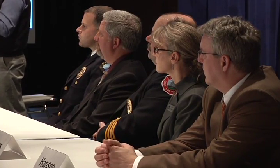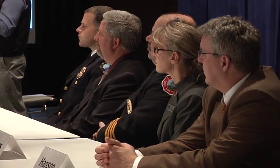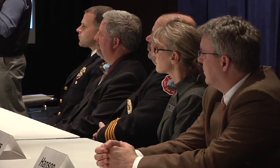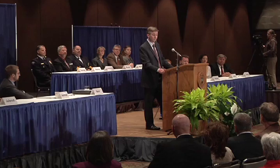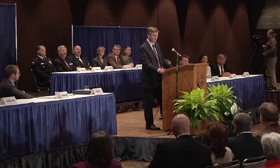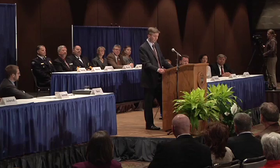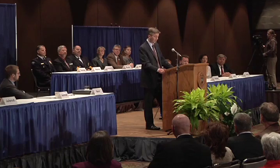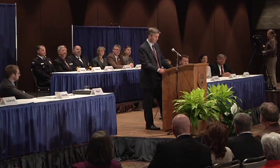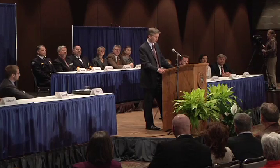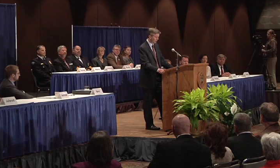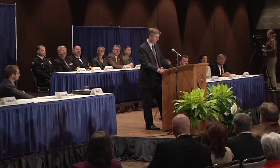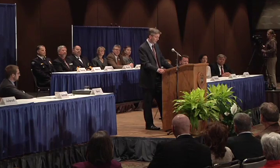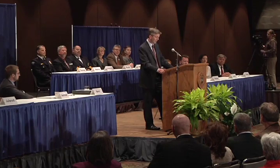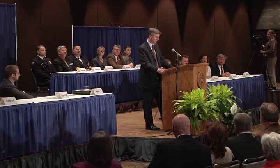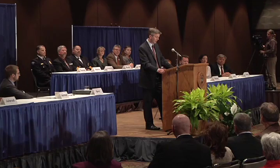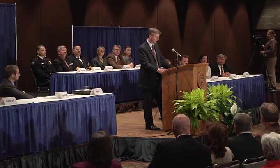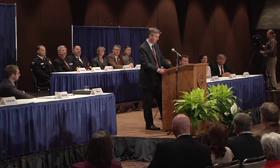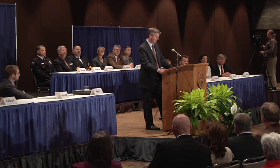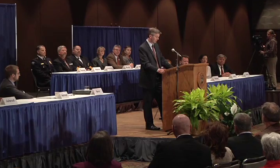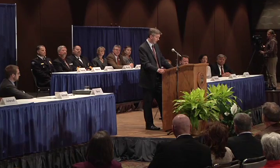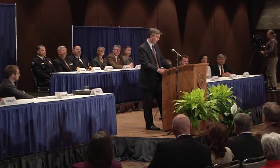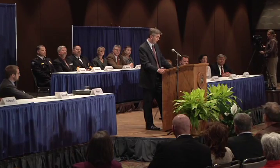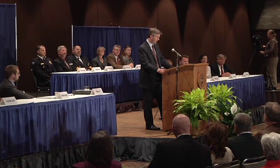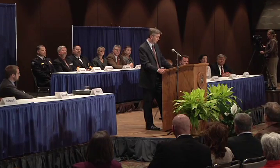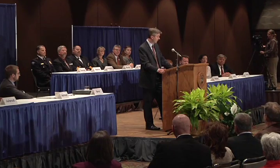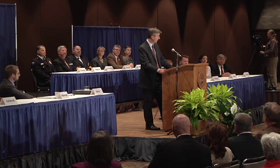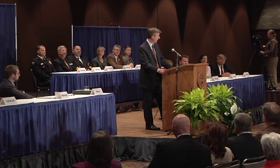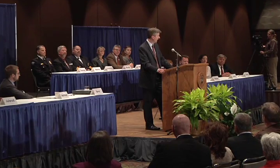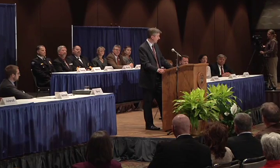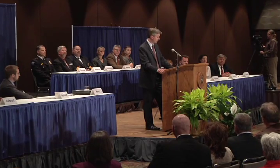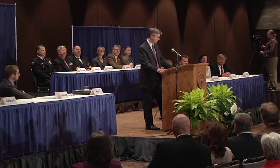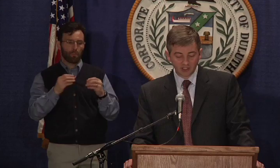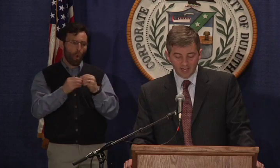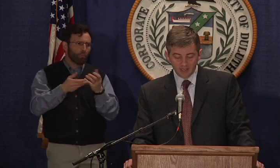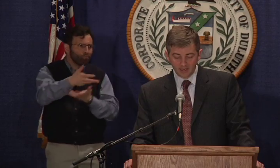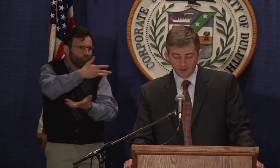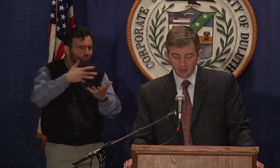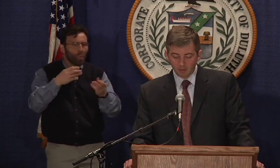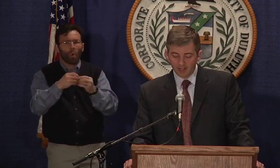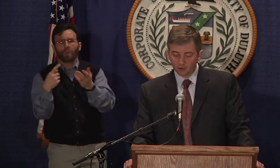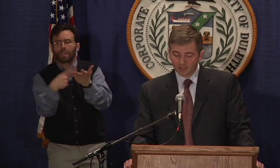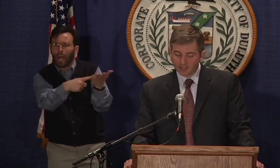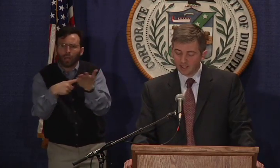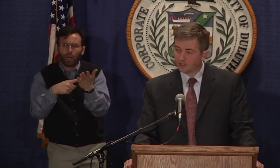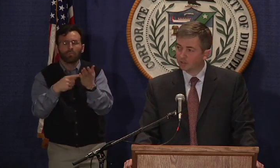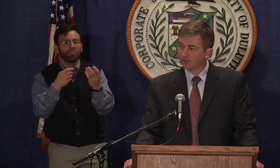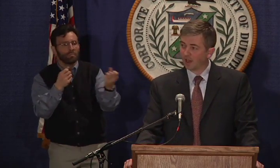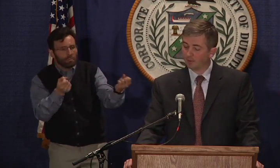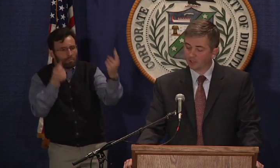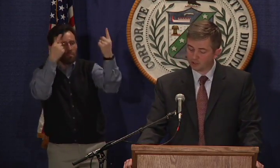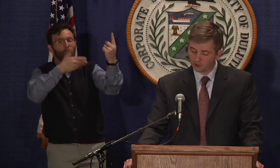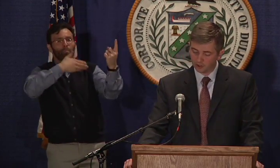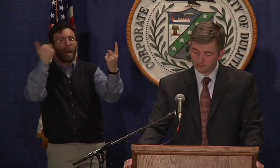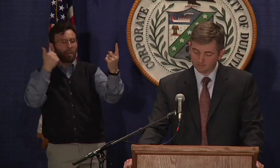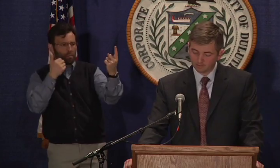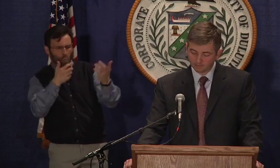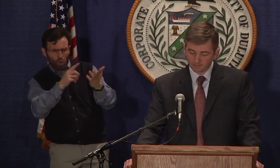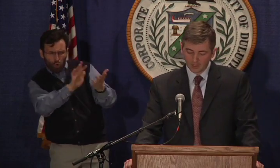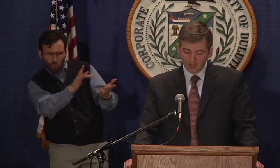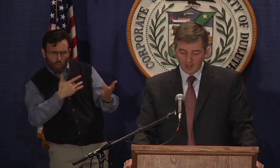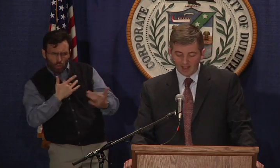management committee to foster open dialogue, collaboration, and understanding by addressing the issues of common